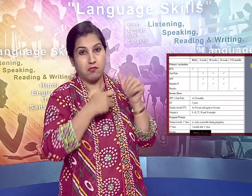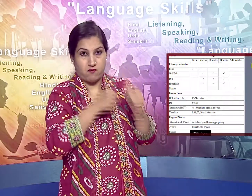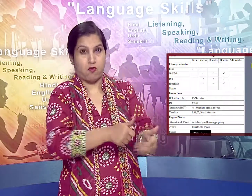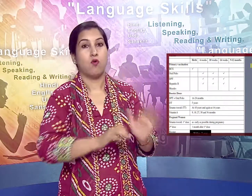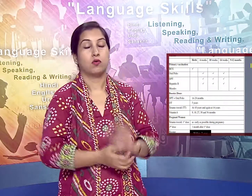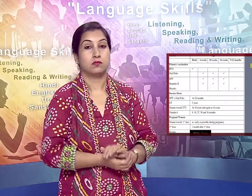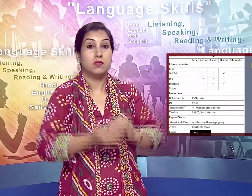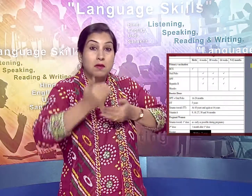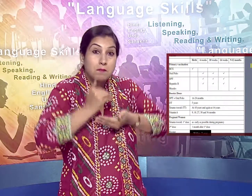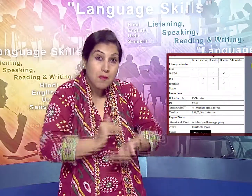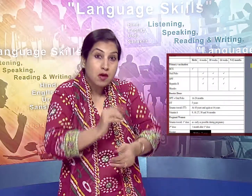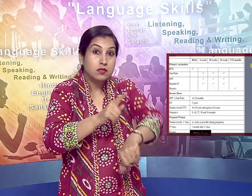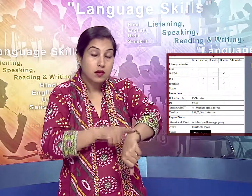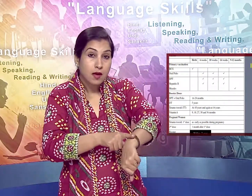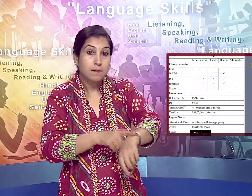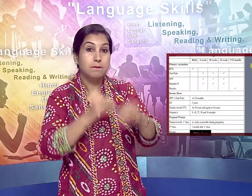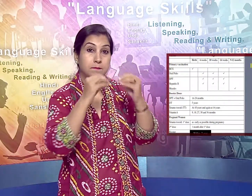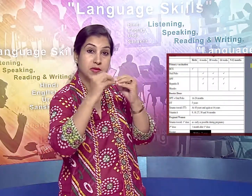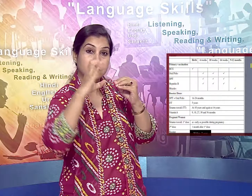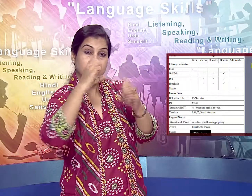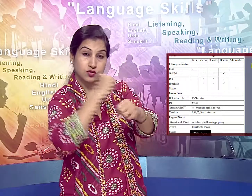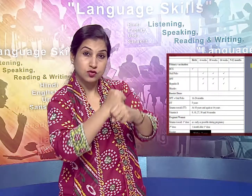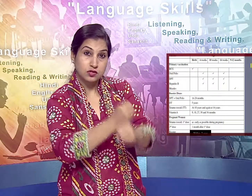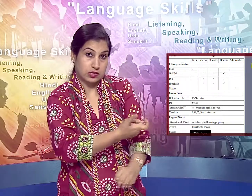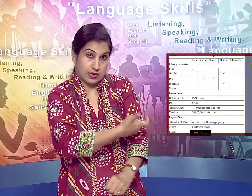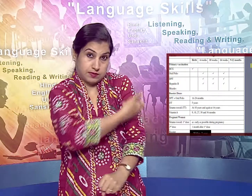of birth, BCG injection is given.